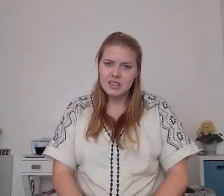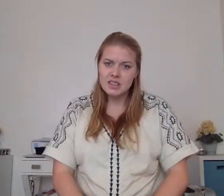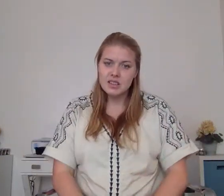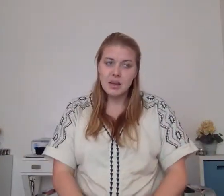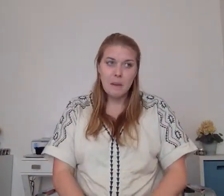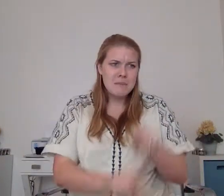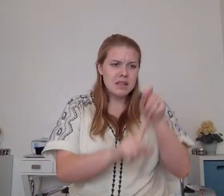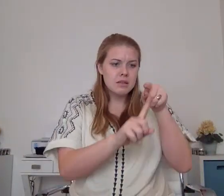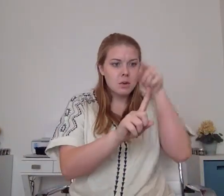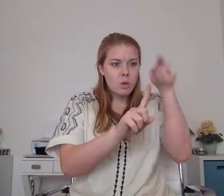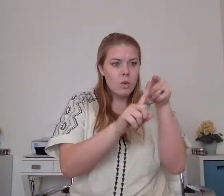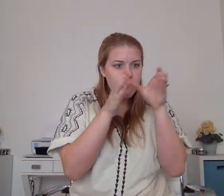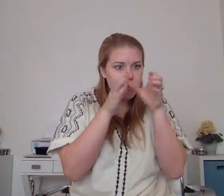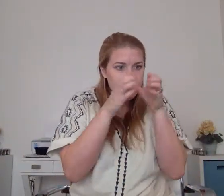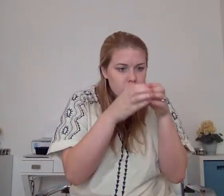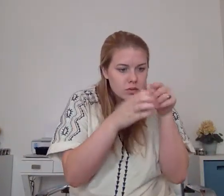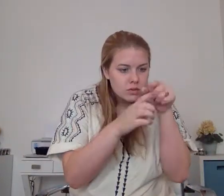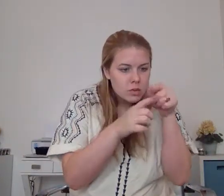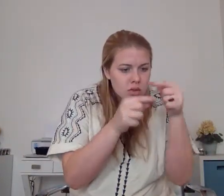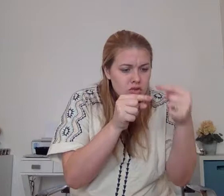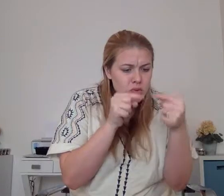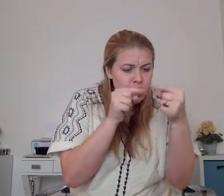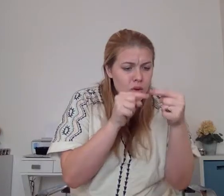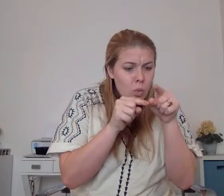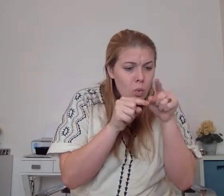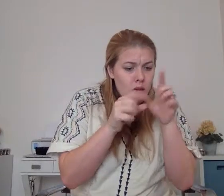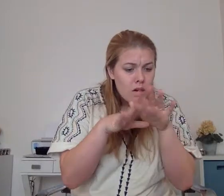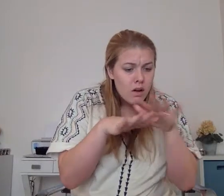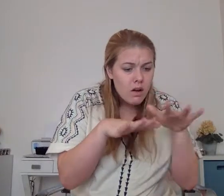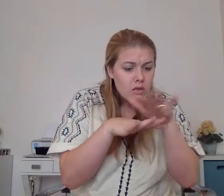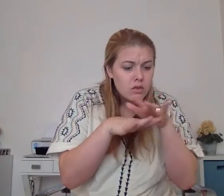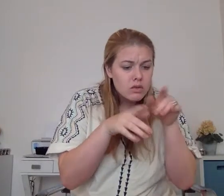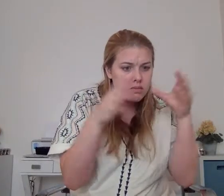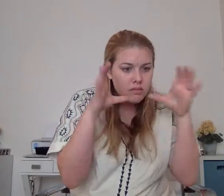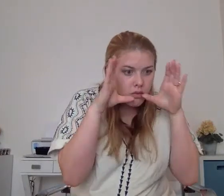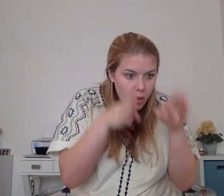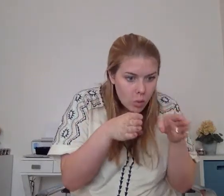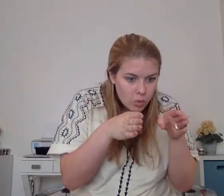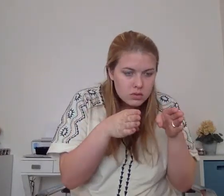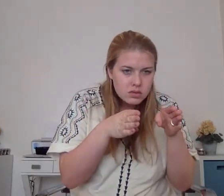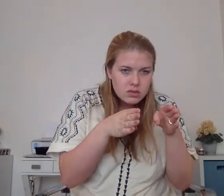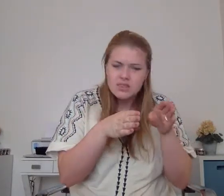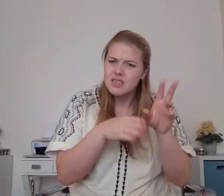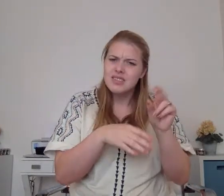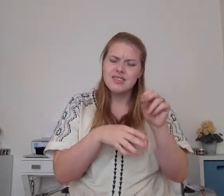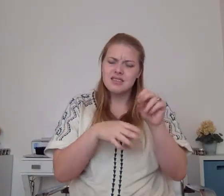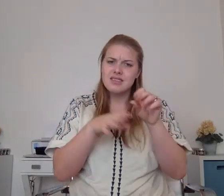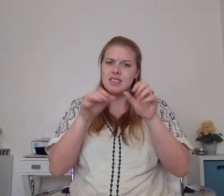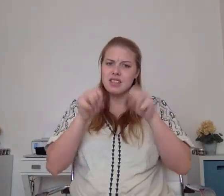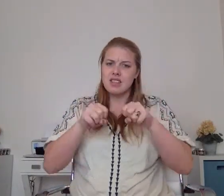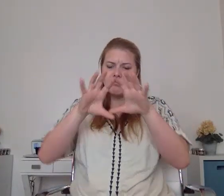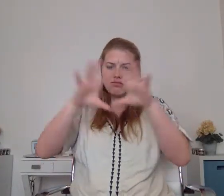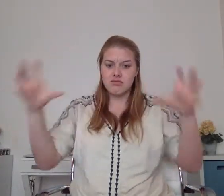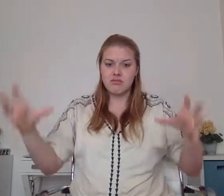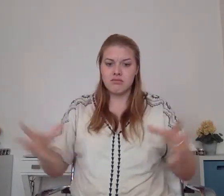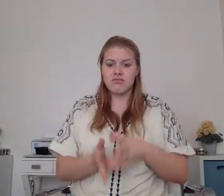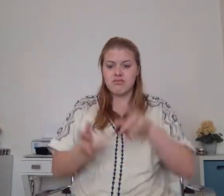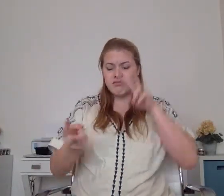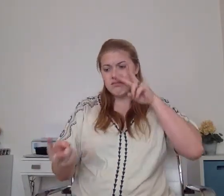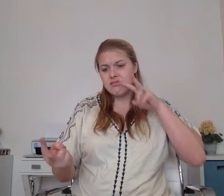one pain and one place over all others. But I think this is what tribalism does